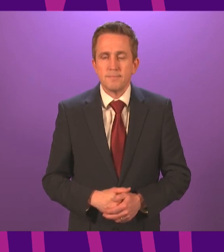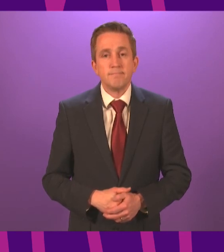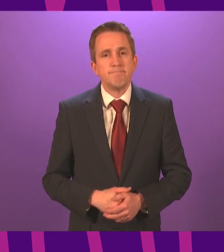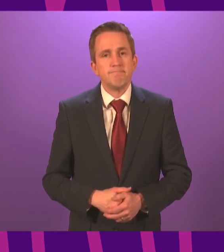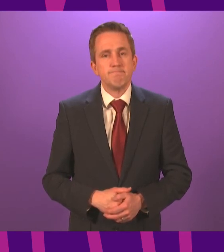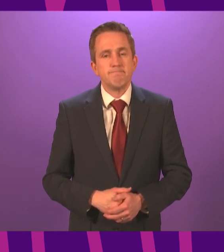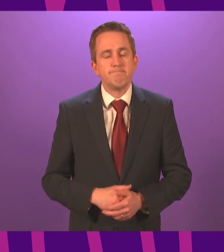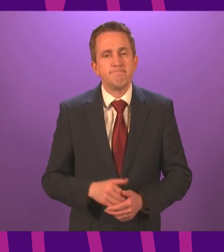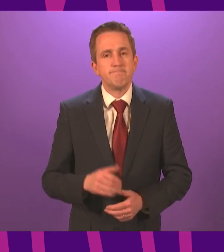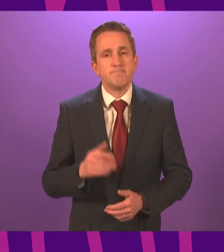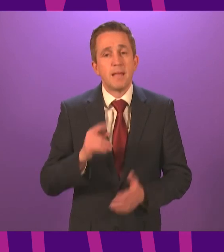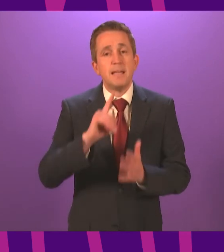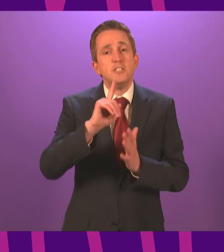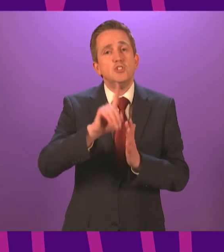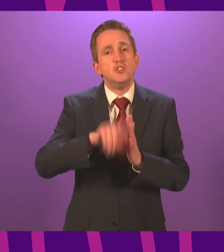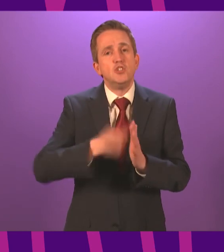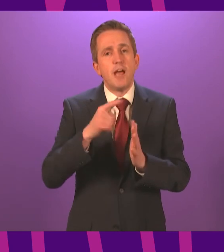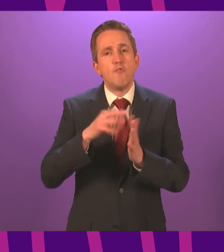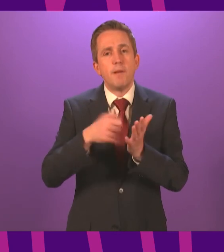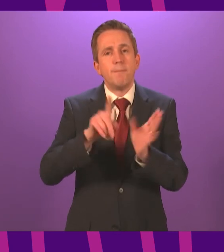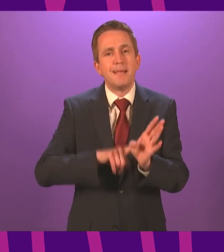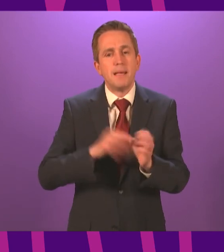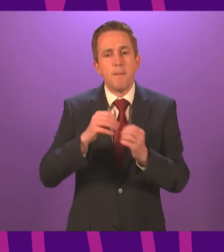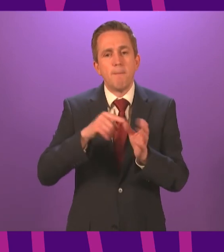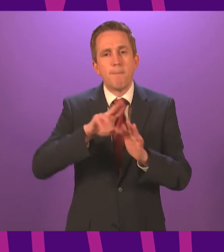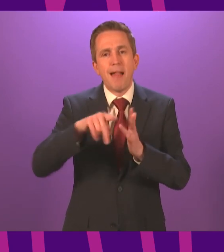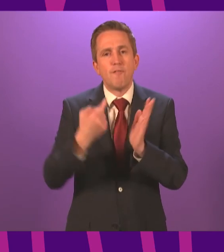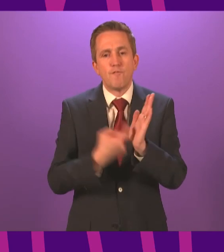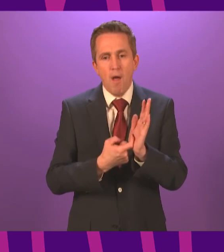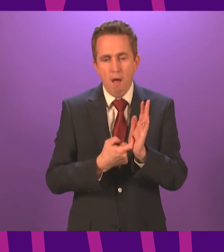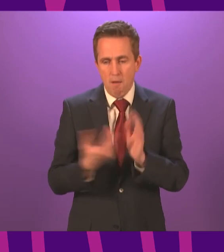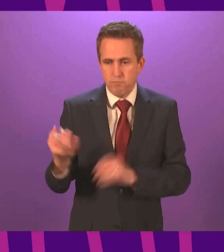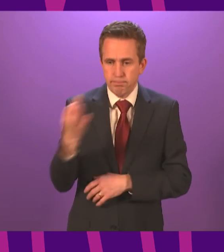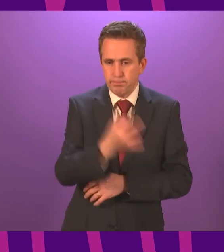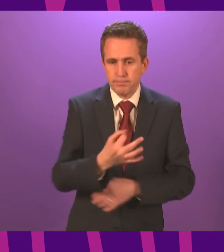I'll take a point of order from Jeremy Balfour. Jeremy Balfour.